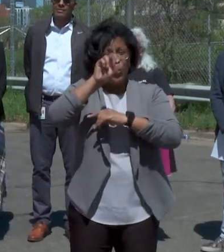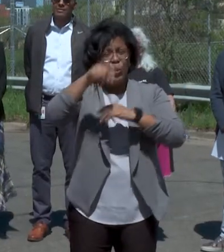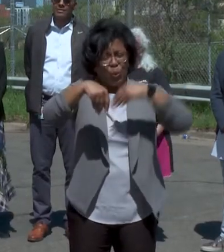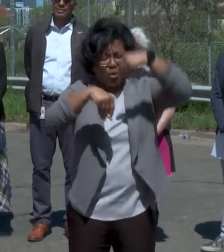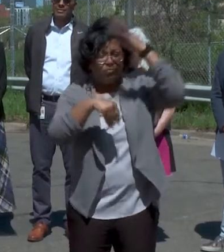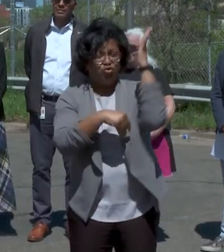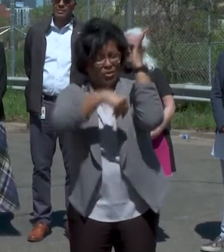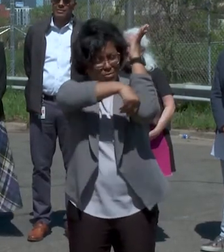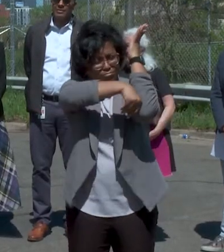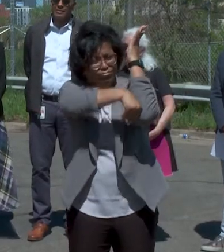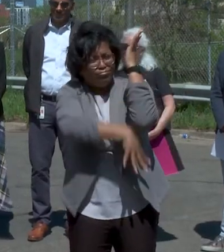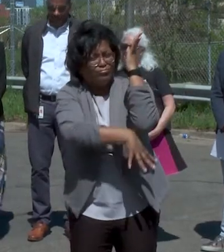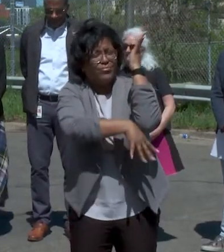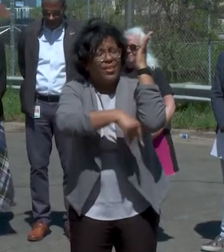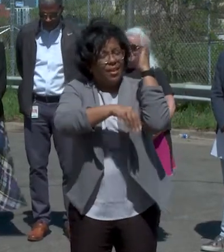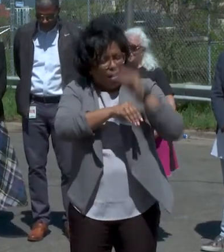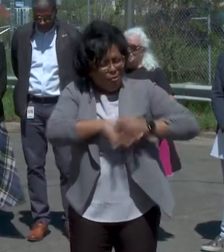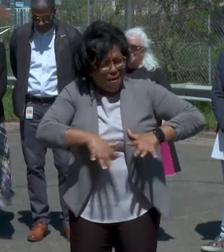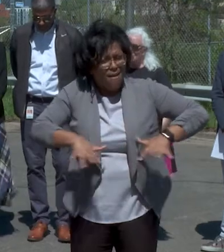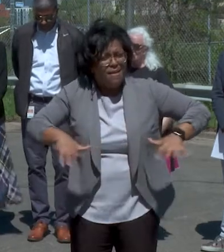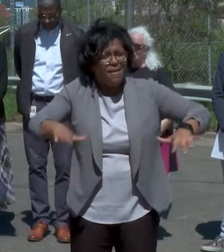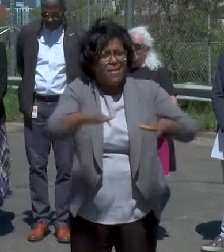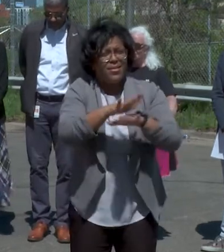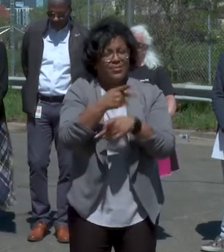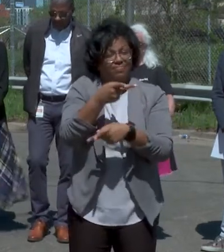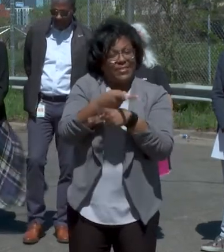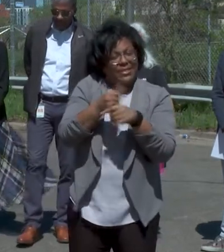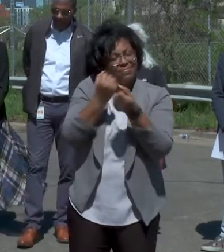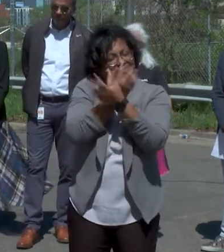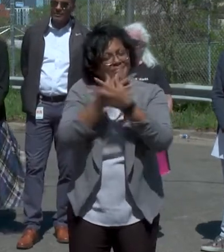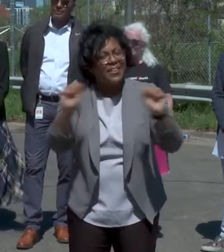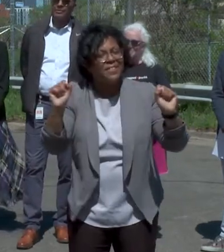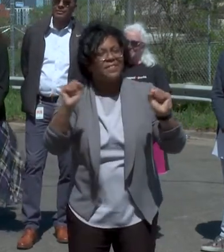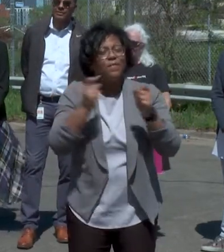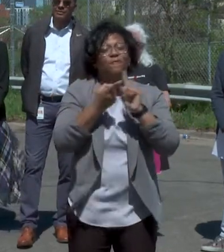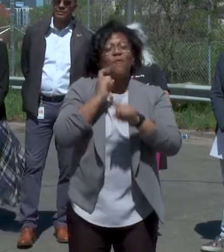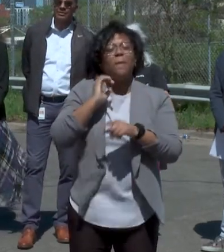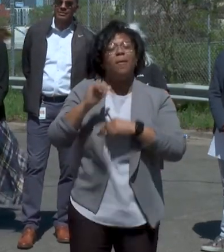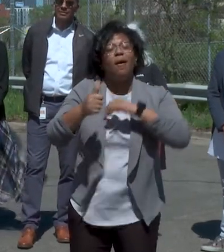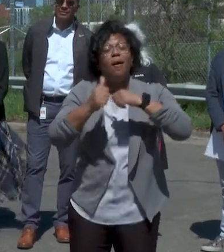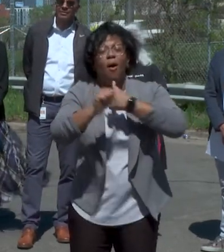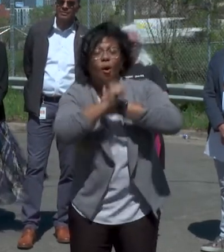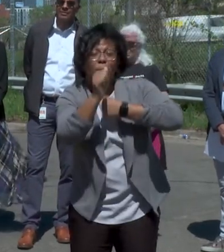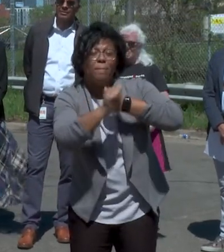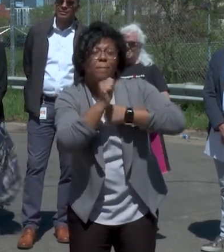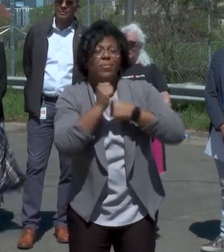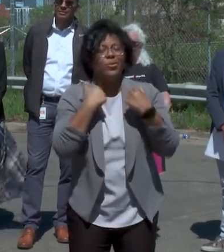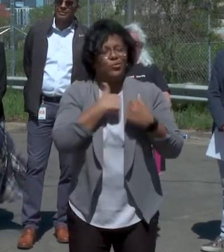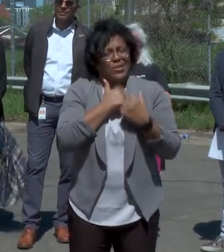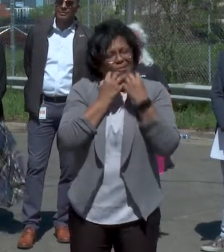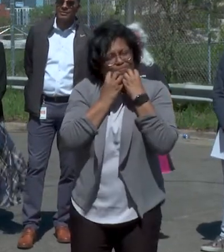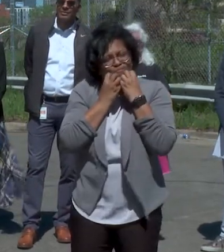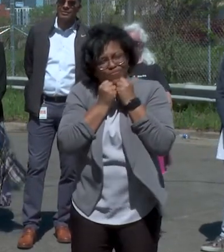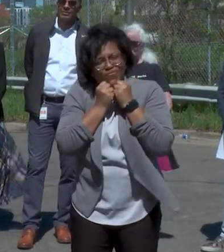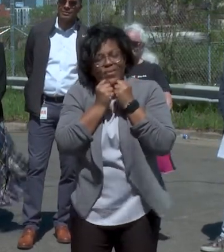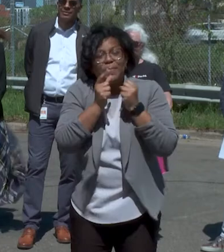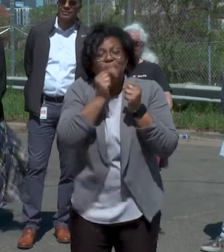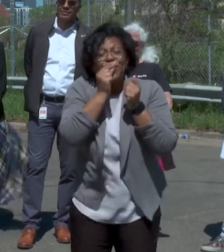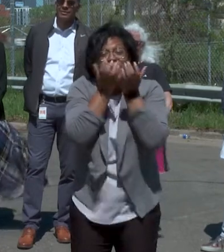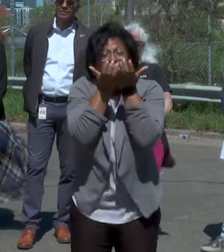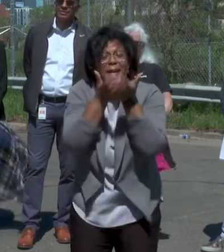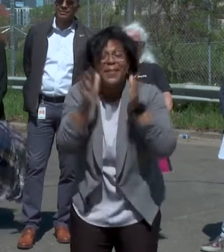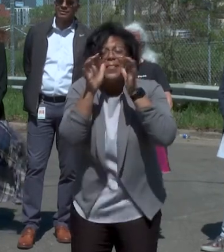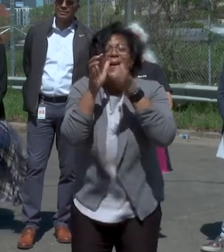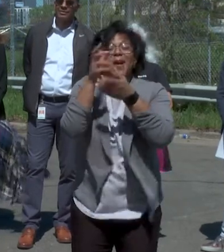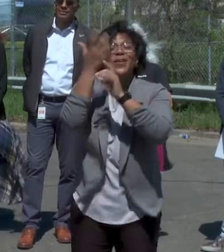all your safe from harm, little nests within your arm. Keeping firmly where you are, reaching up to touch the